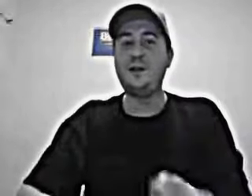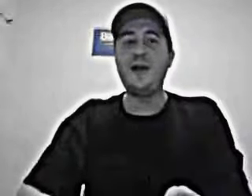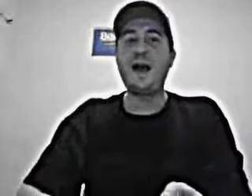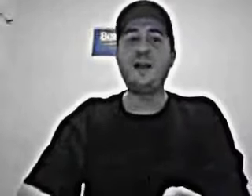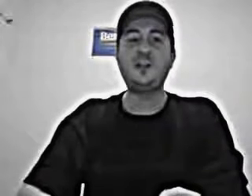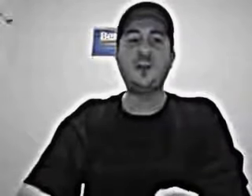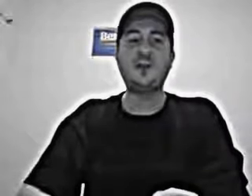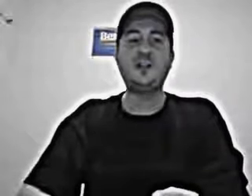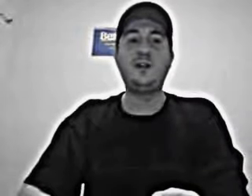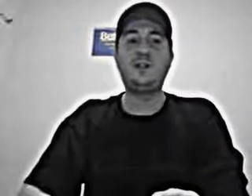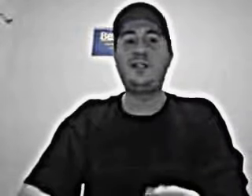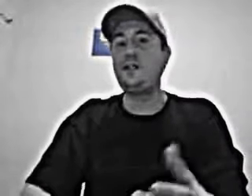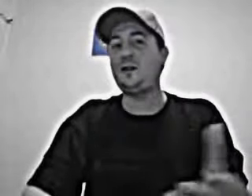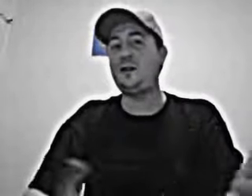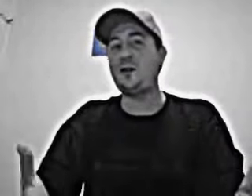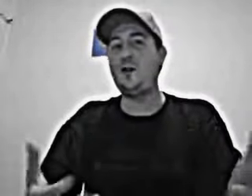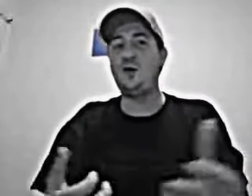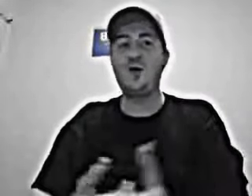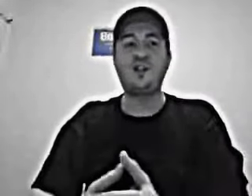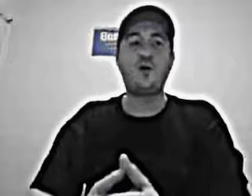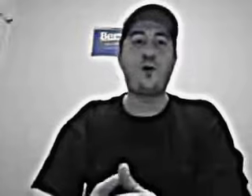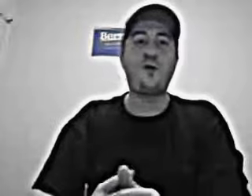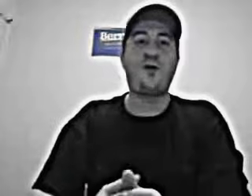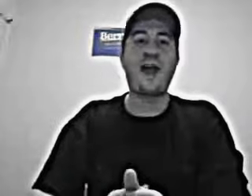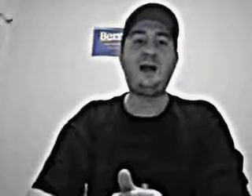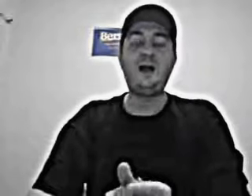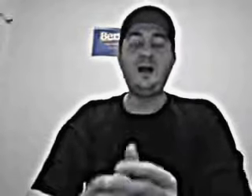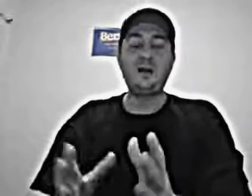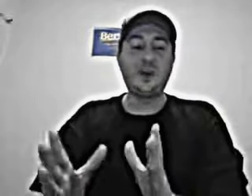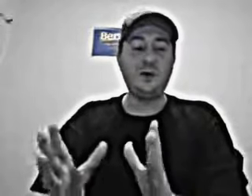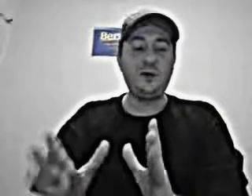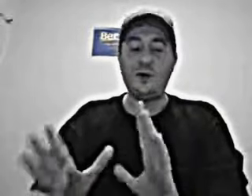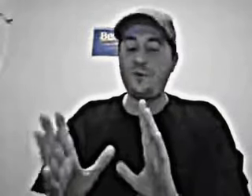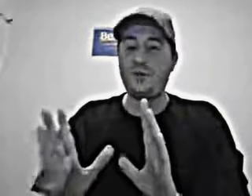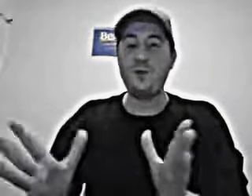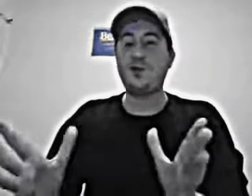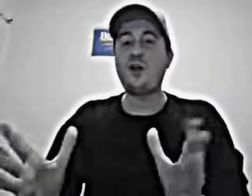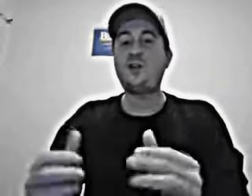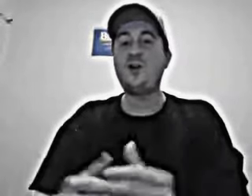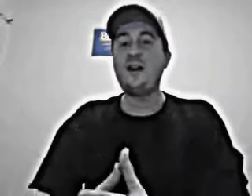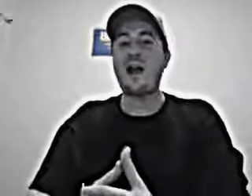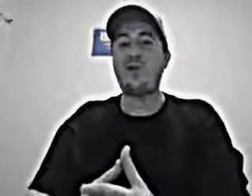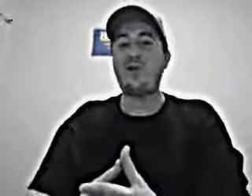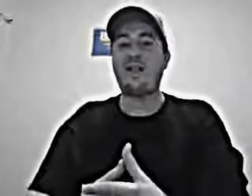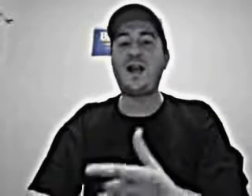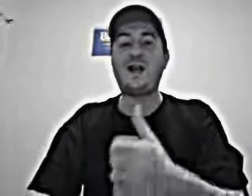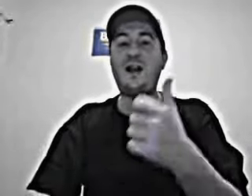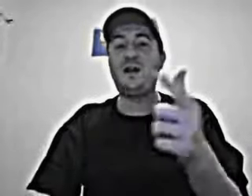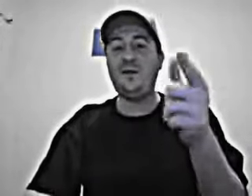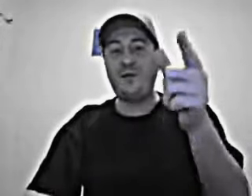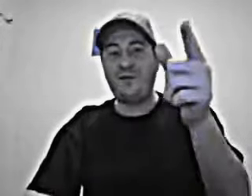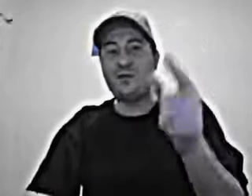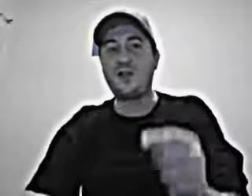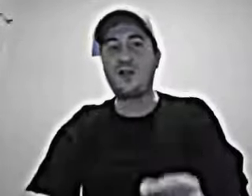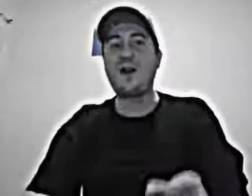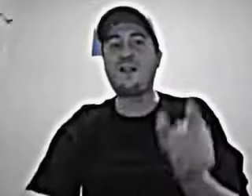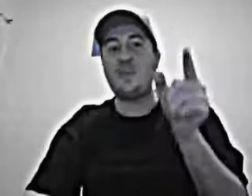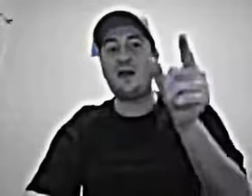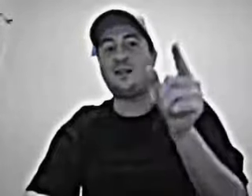house representative seat so what's going on with that so you know Democrats are already out for the count and the few Democrats I bet you